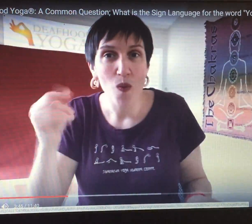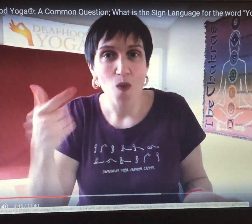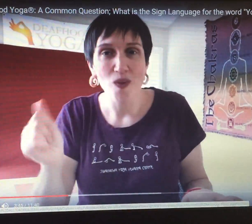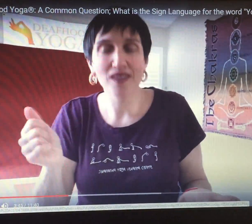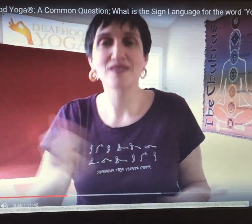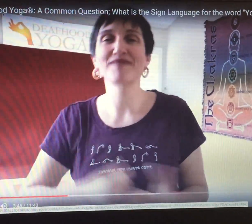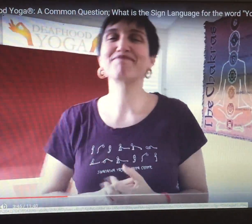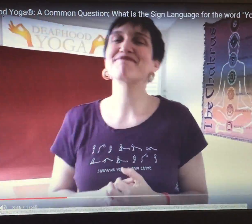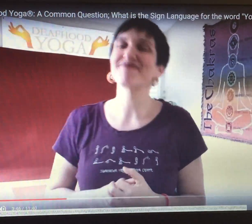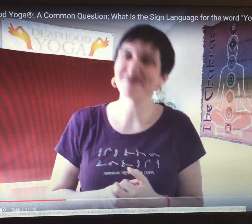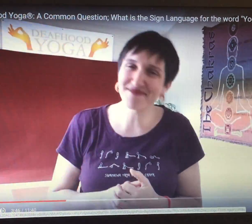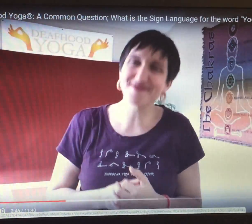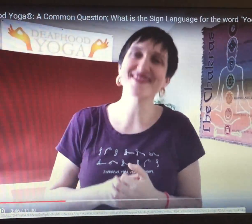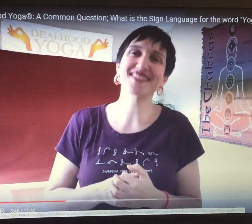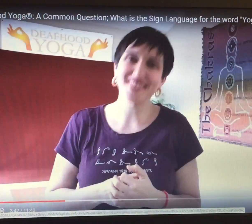up. What's the sign for yoga?